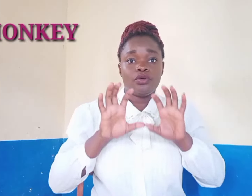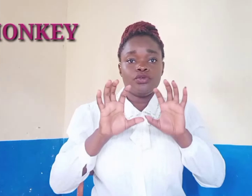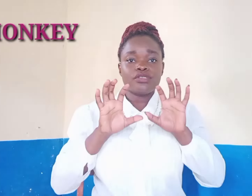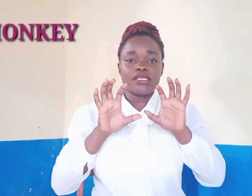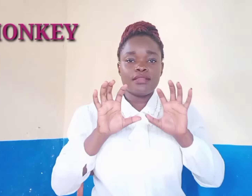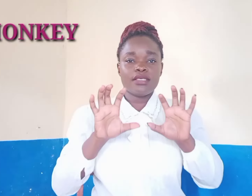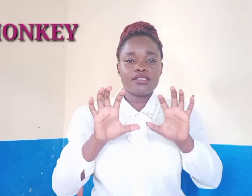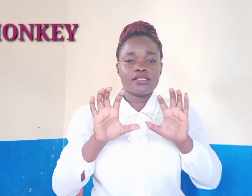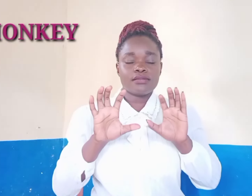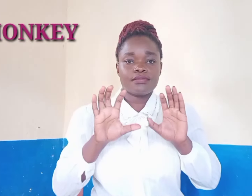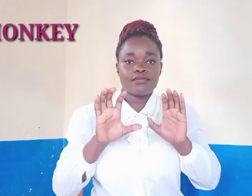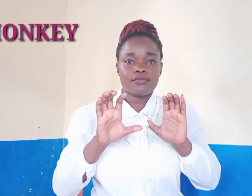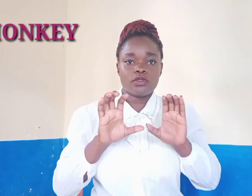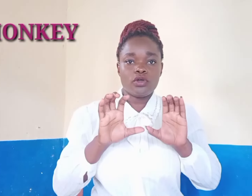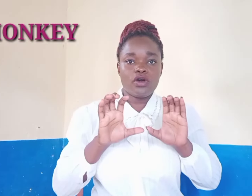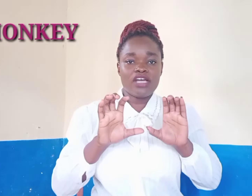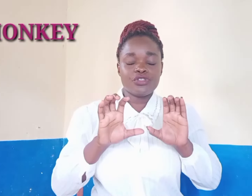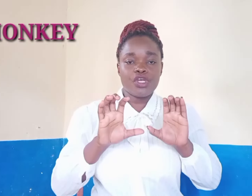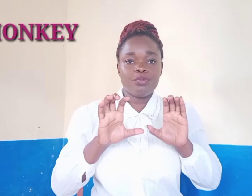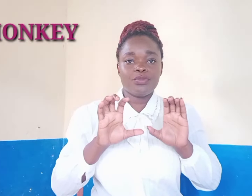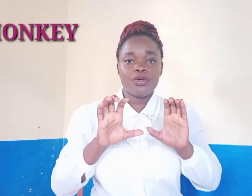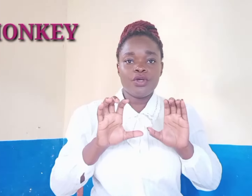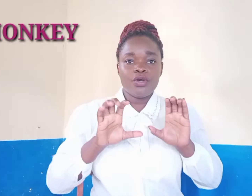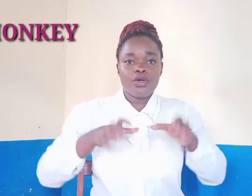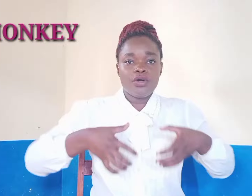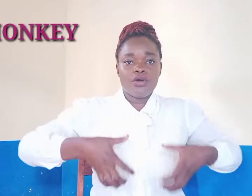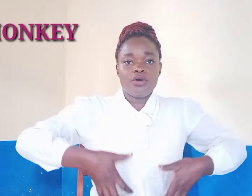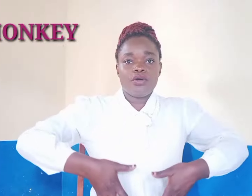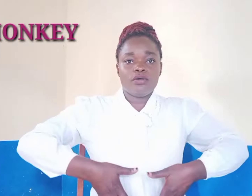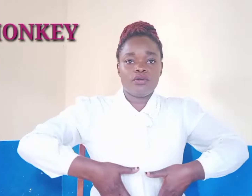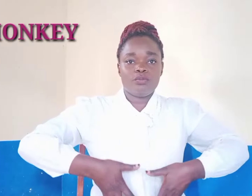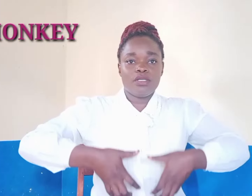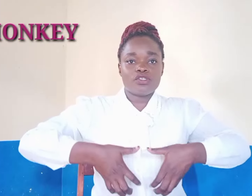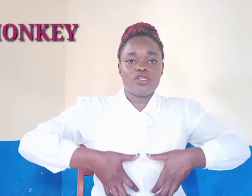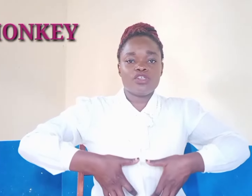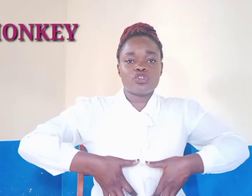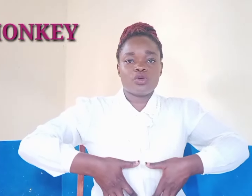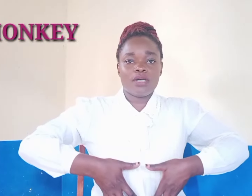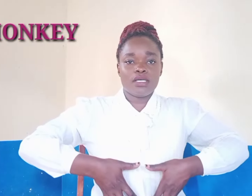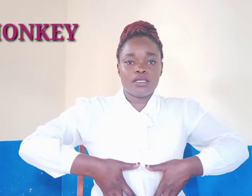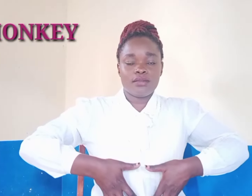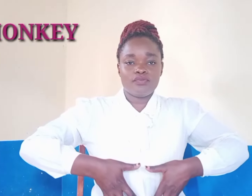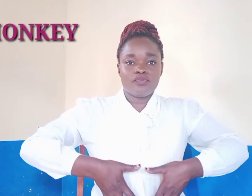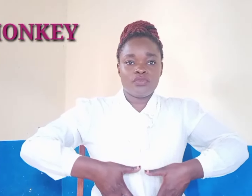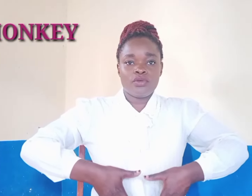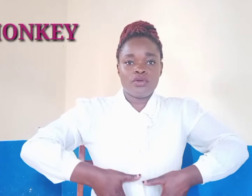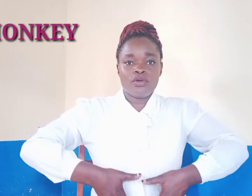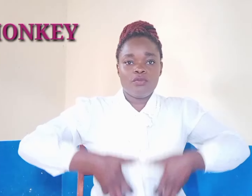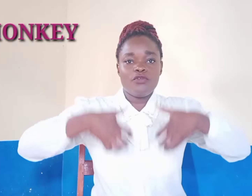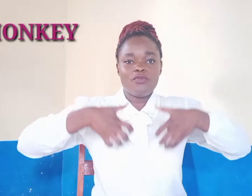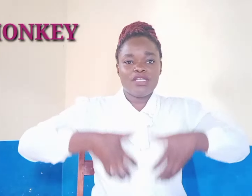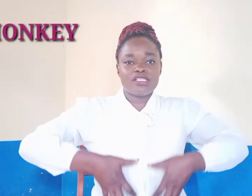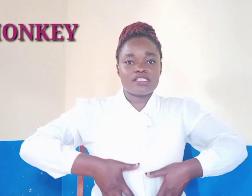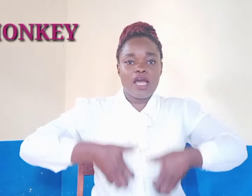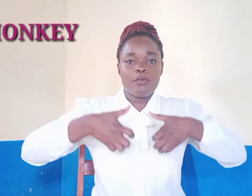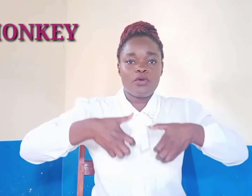monkey. Using this low hand shape, place on your stomach, movement is